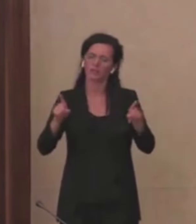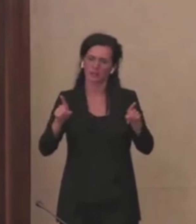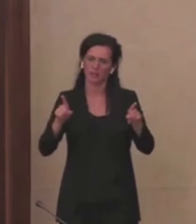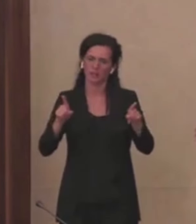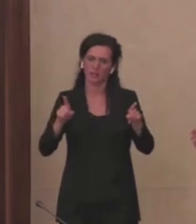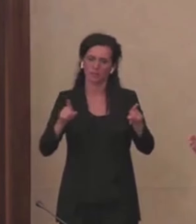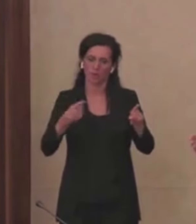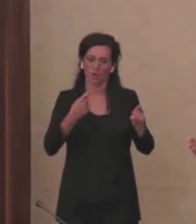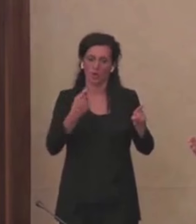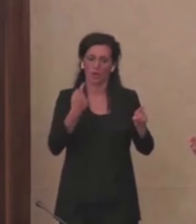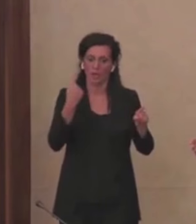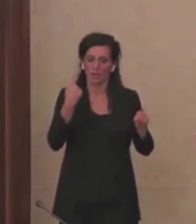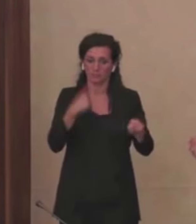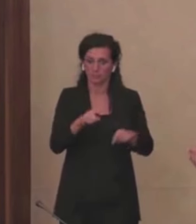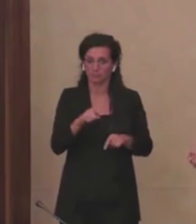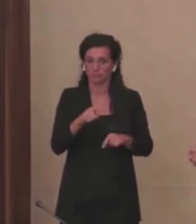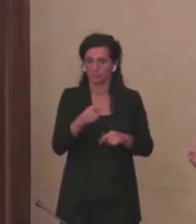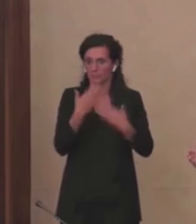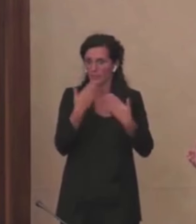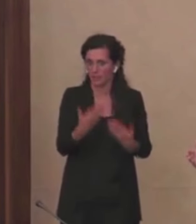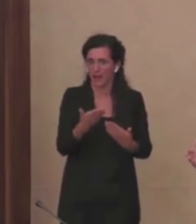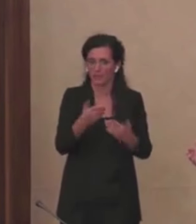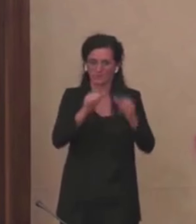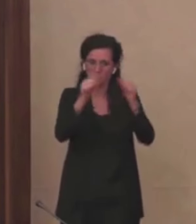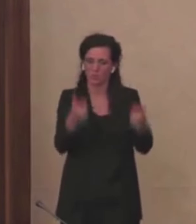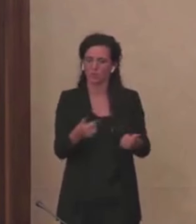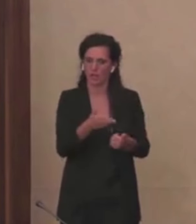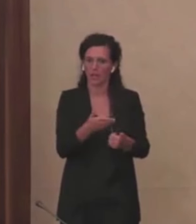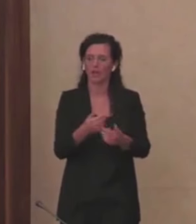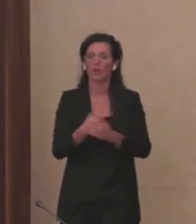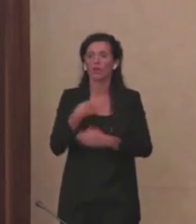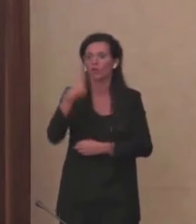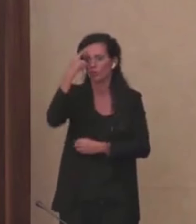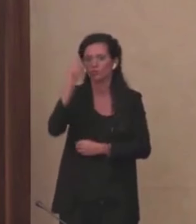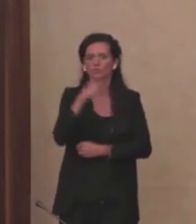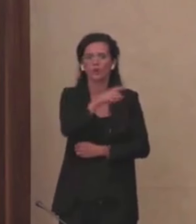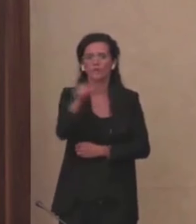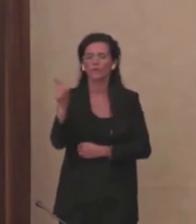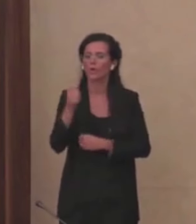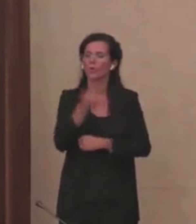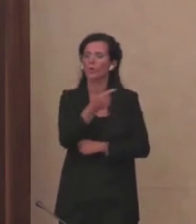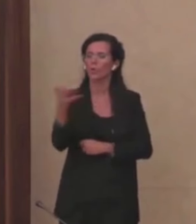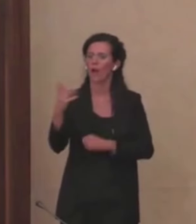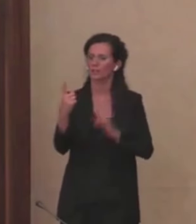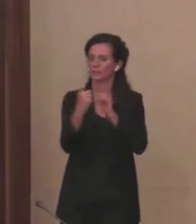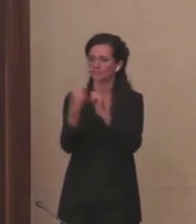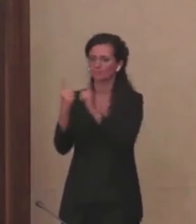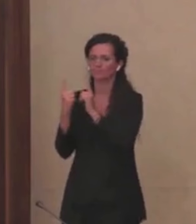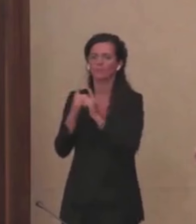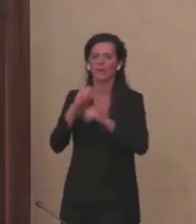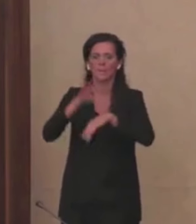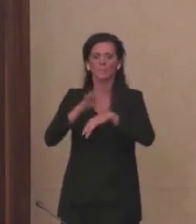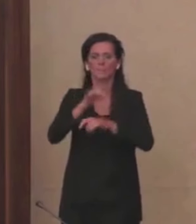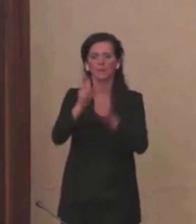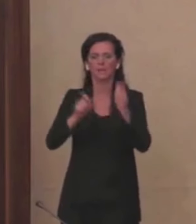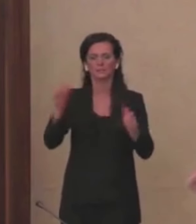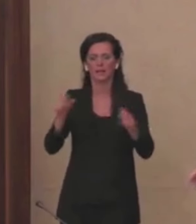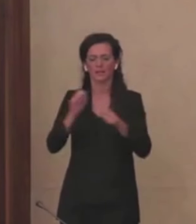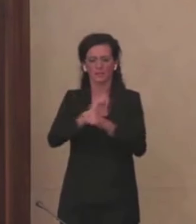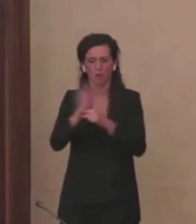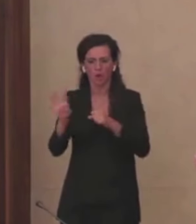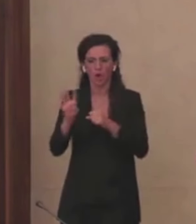spoken to a long COVID individual. We've spoken to 10,000, and every